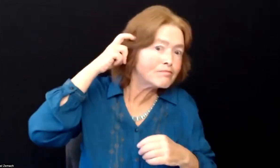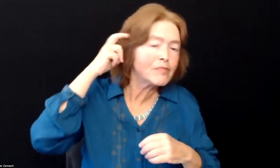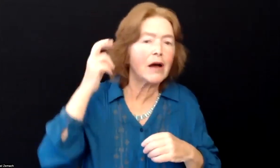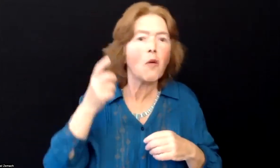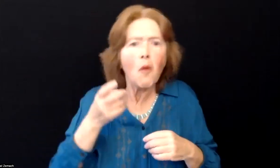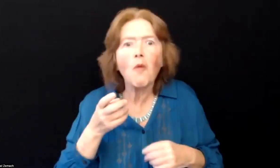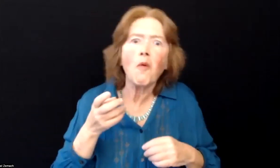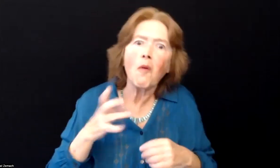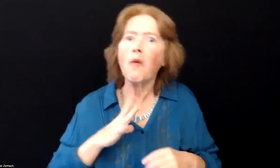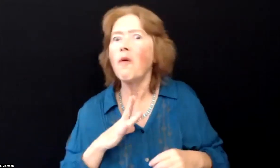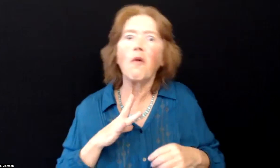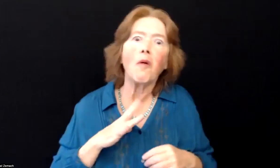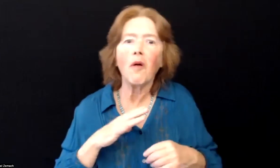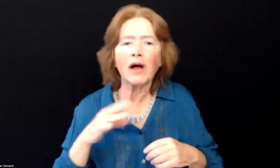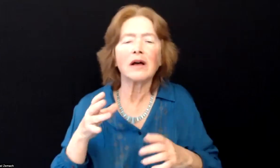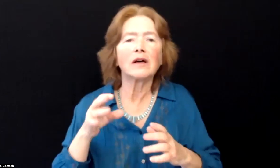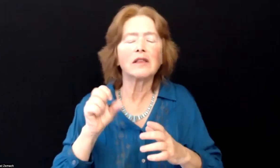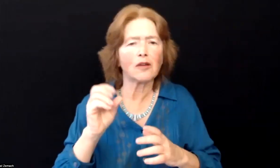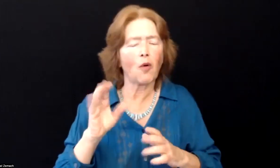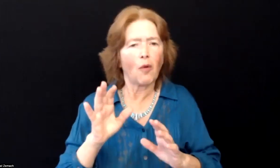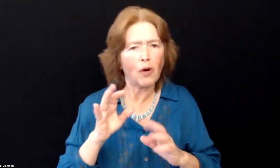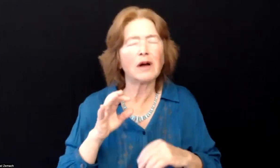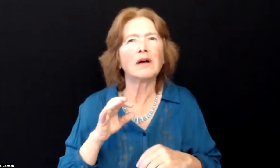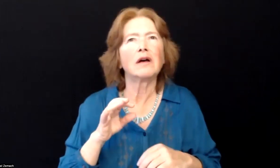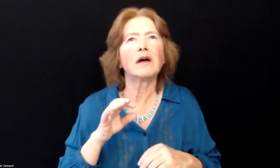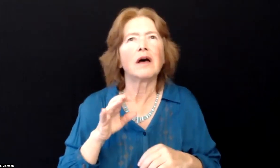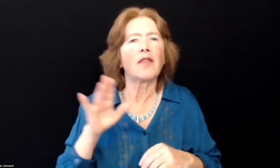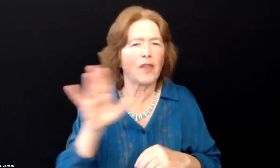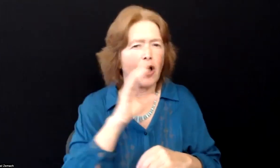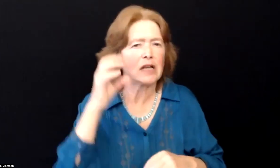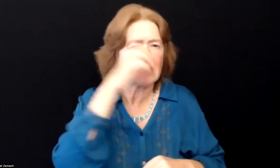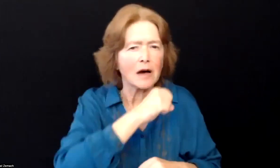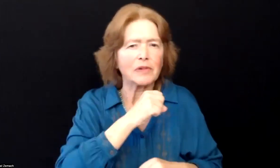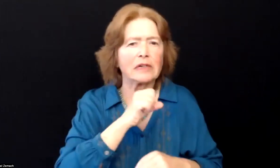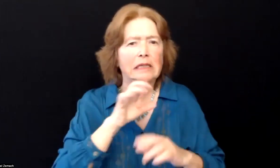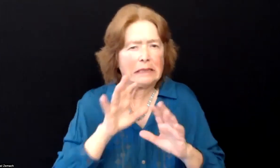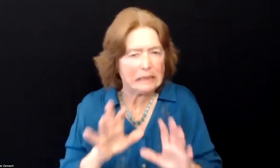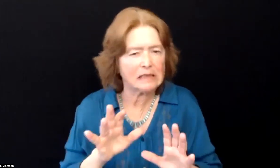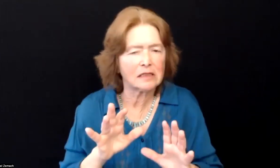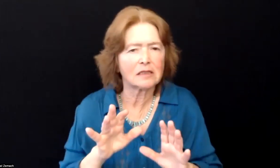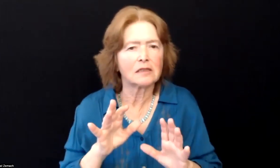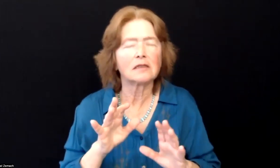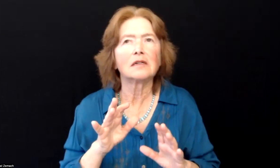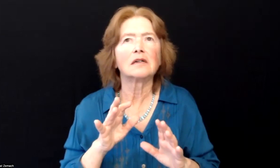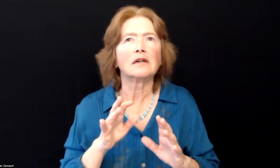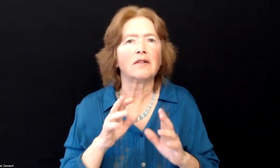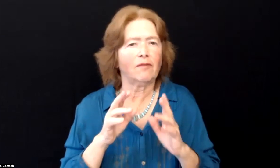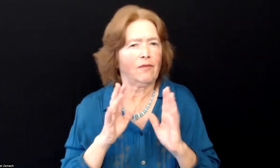about cochlear implants and like, oh, okay, that seems great. And the average person's assumptions can